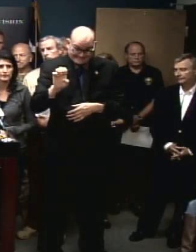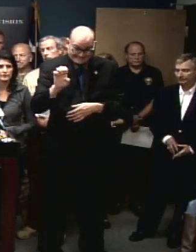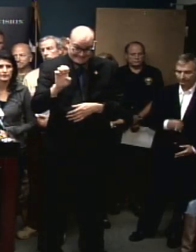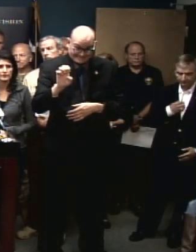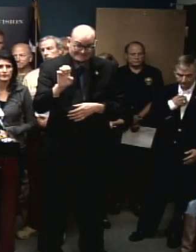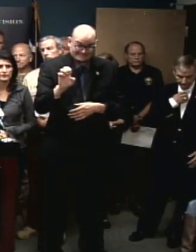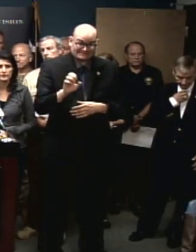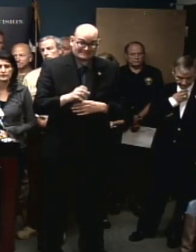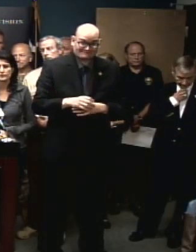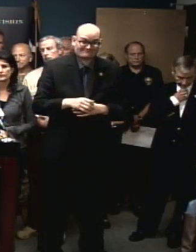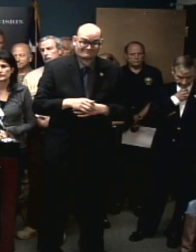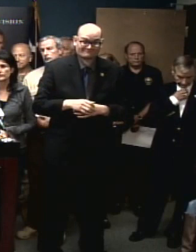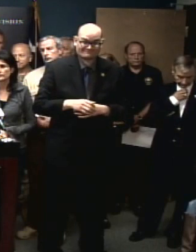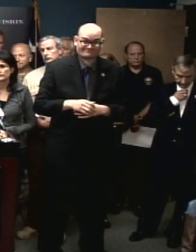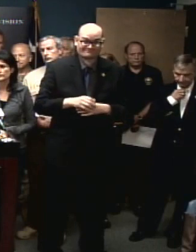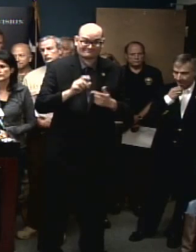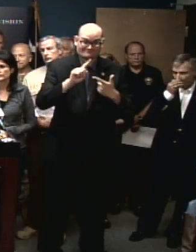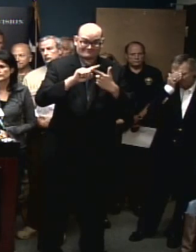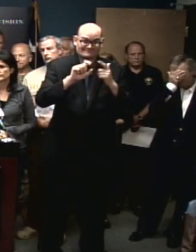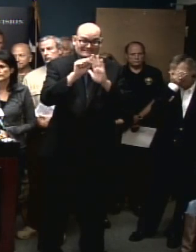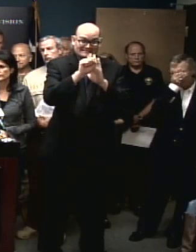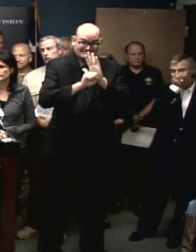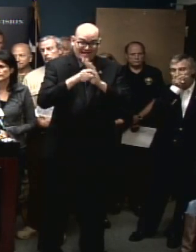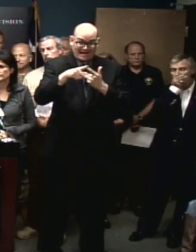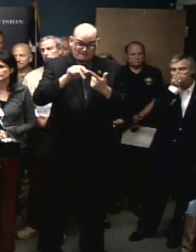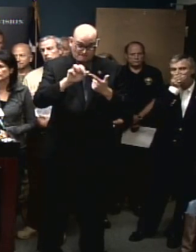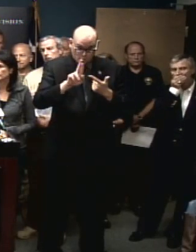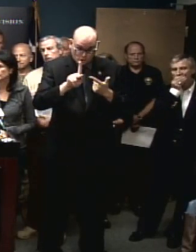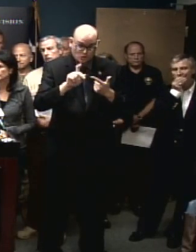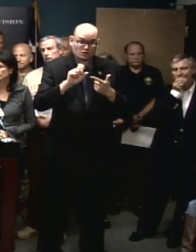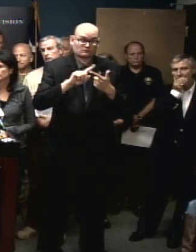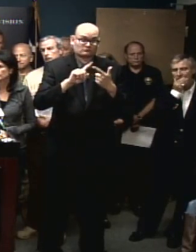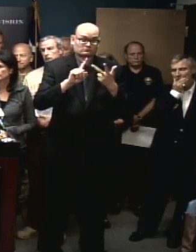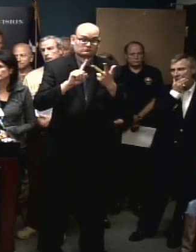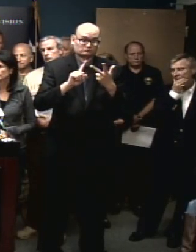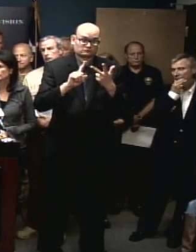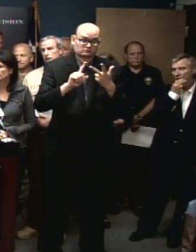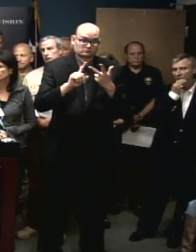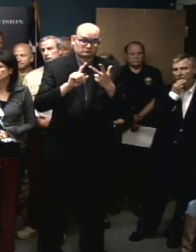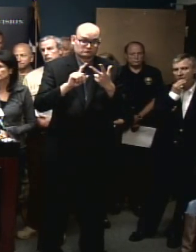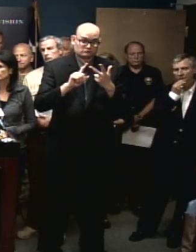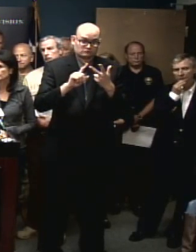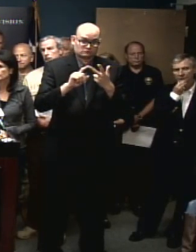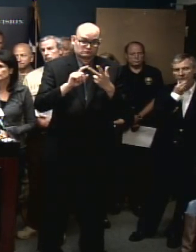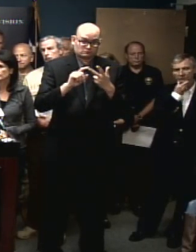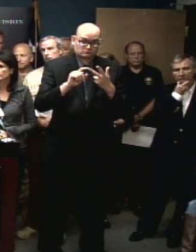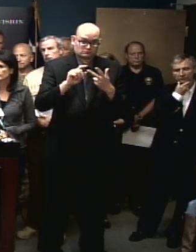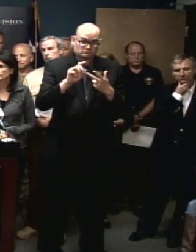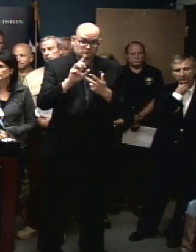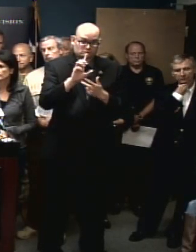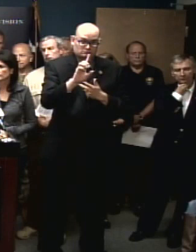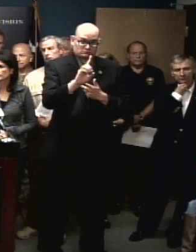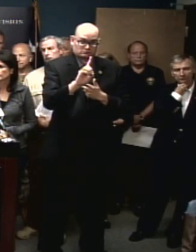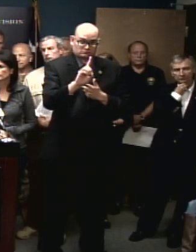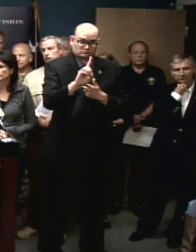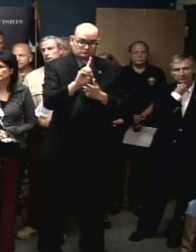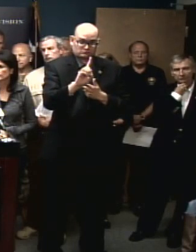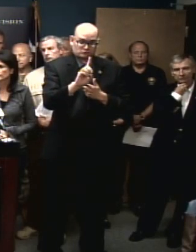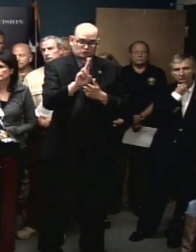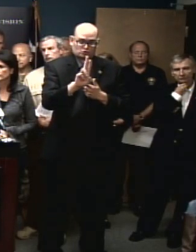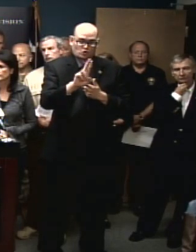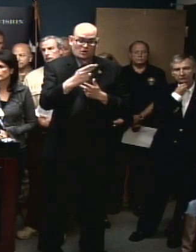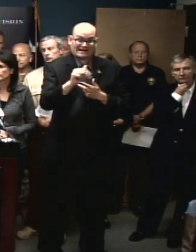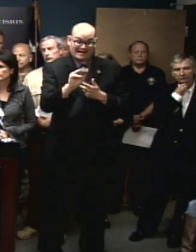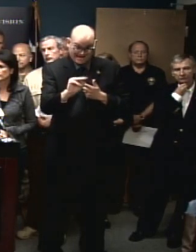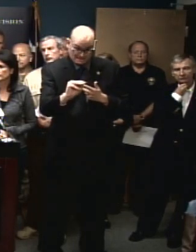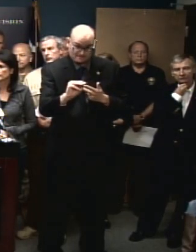low hazard dam. We have another confirmed, which is an unregulated dam above Durham Road in Lexington County.